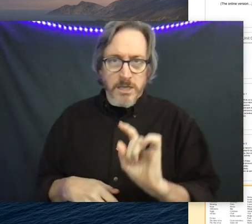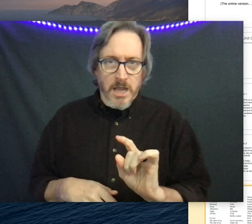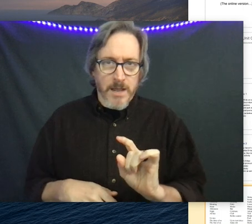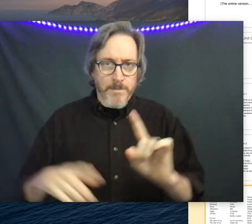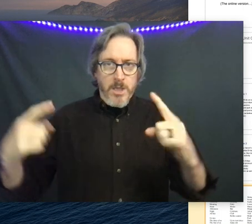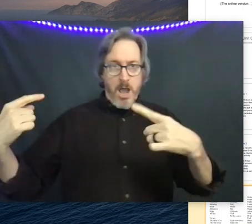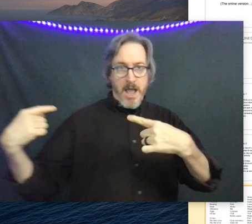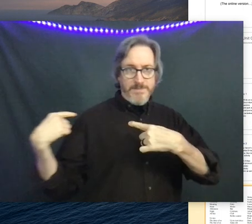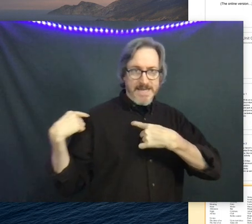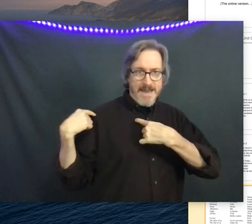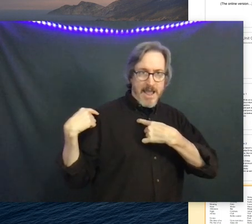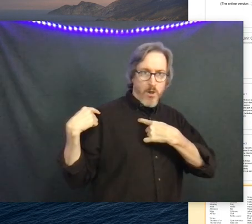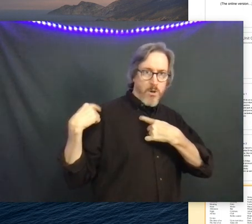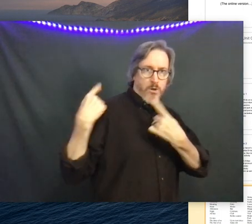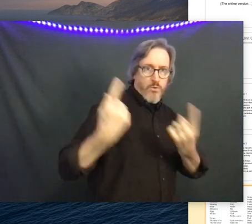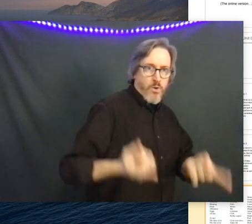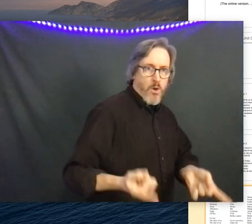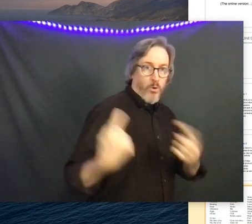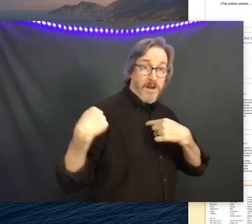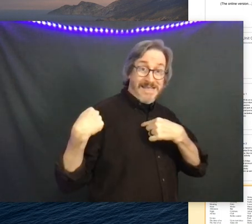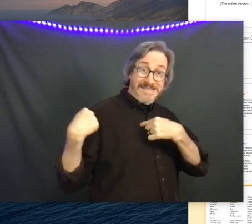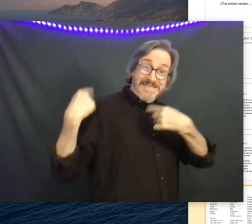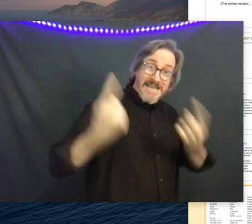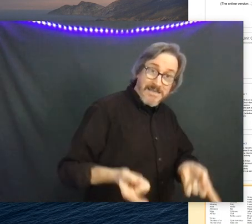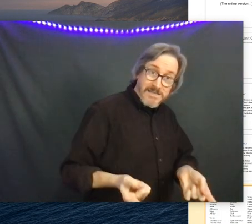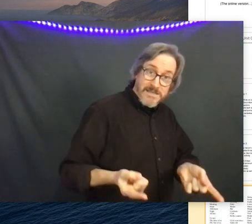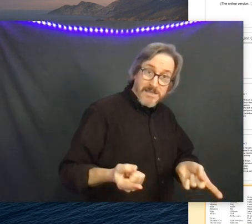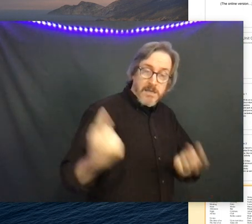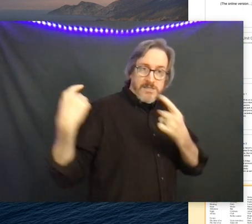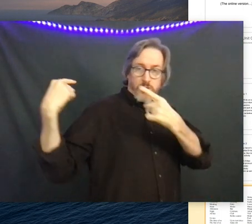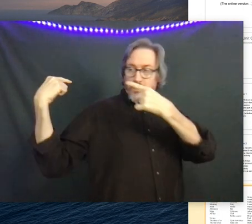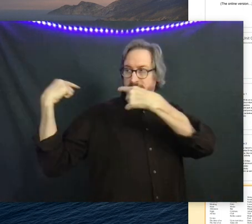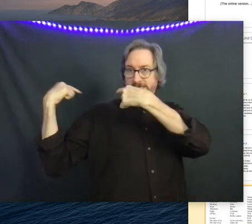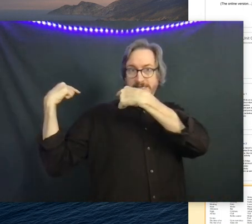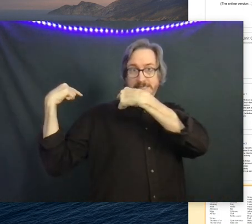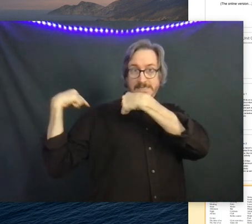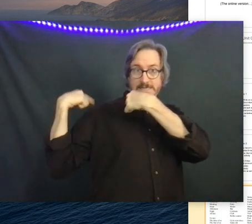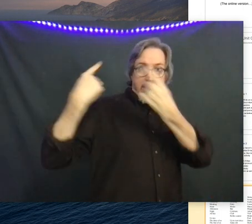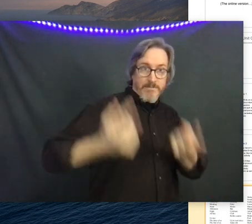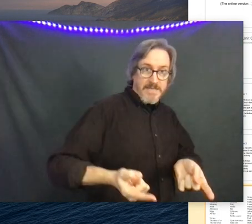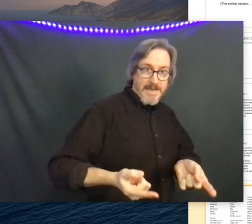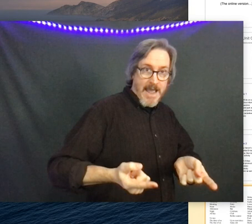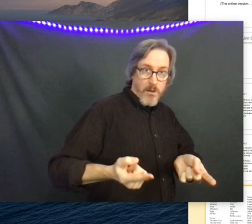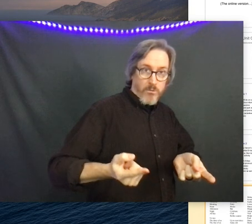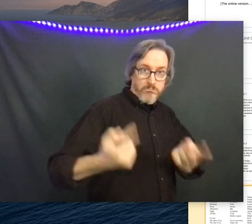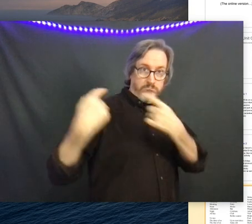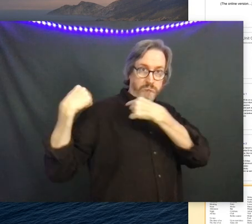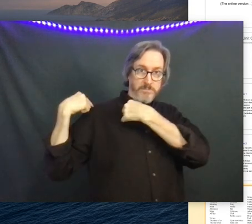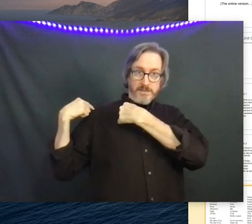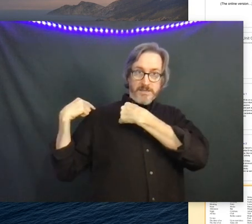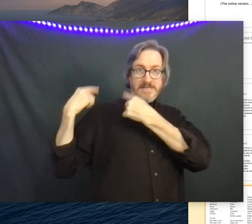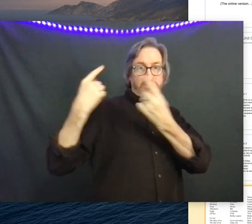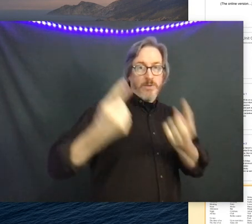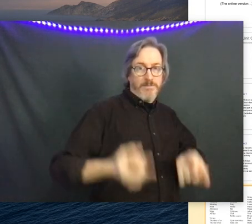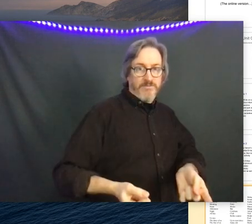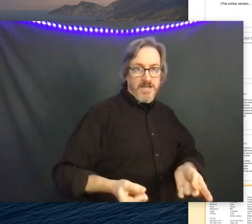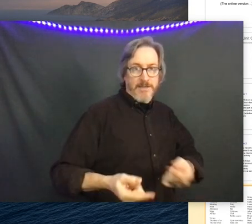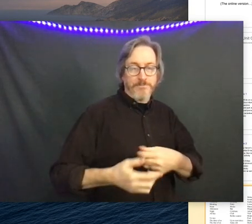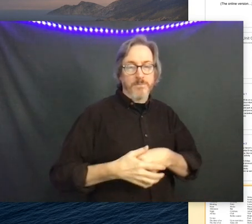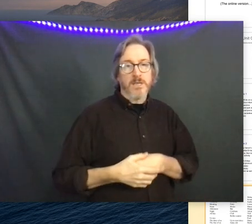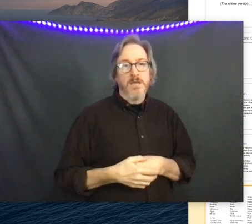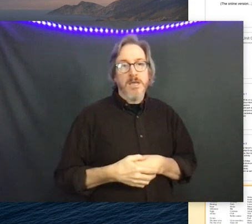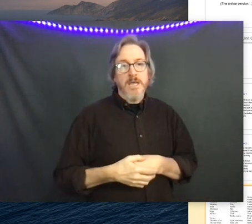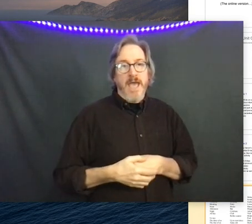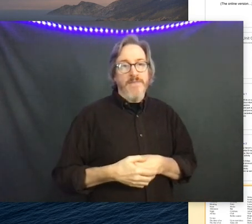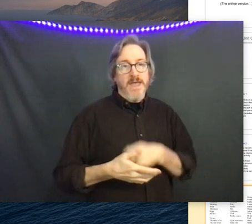chapters. Up to now, or since. So since this time to now, that sweep of